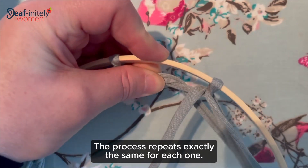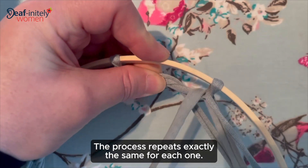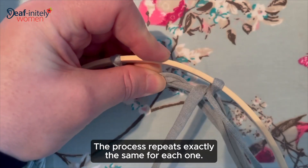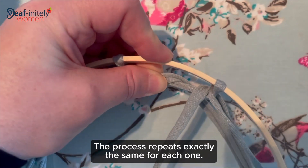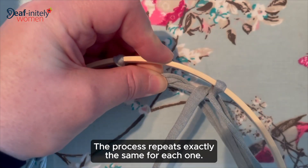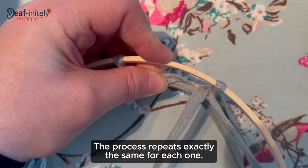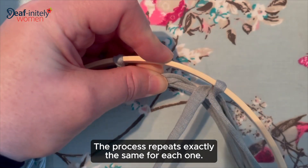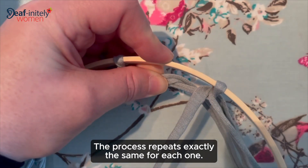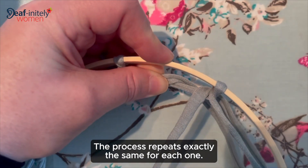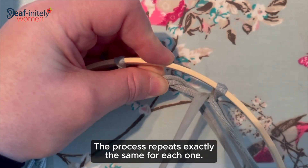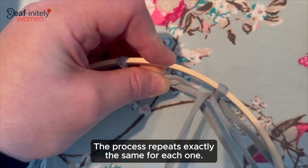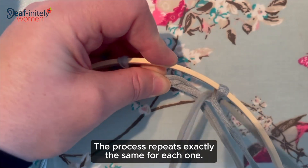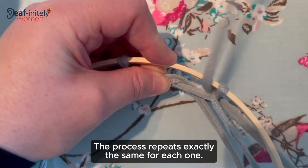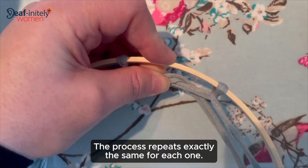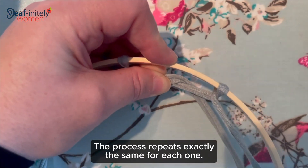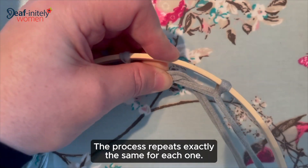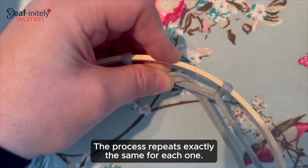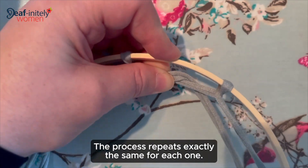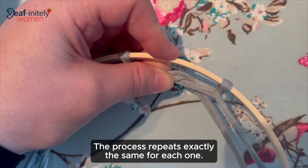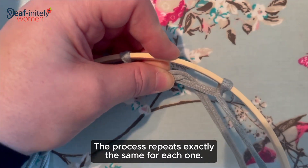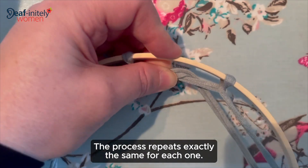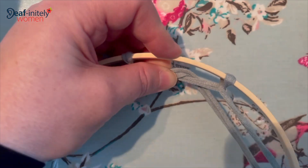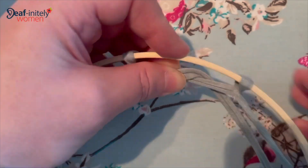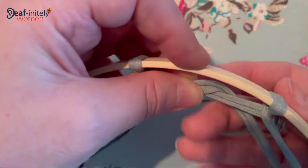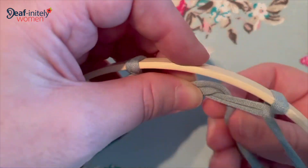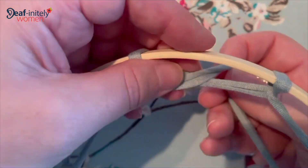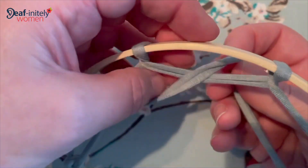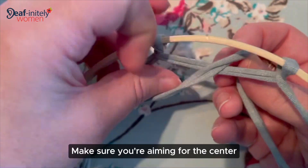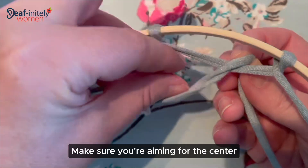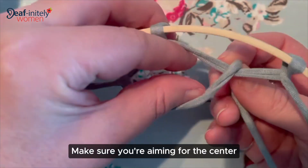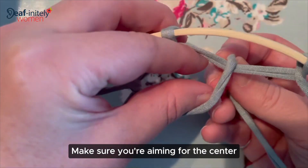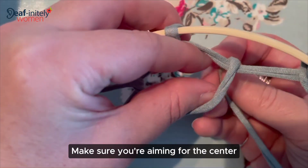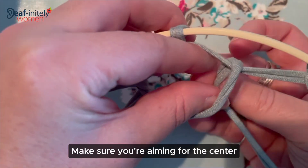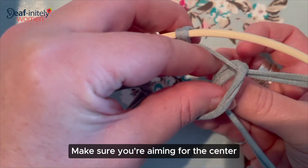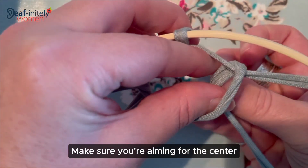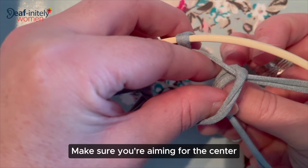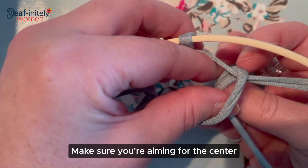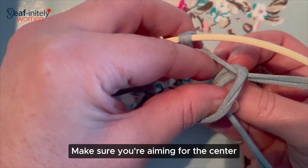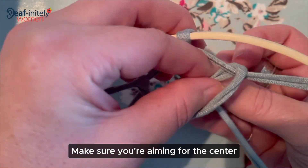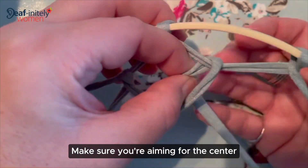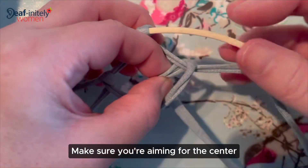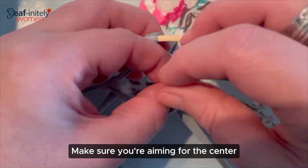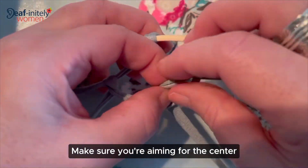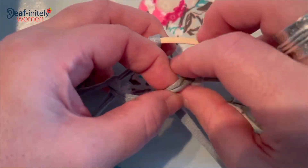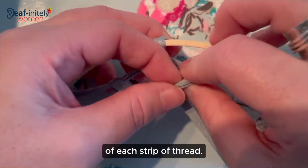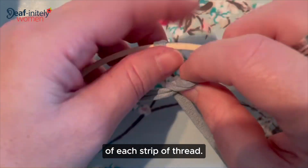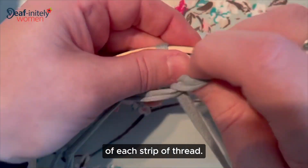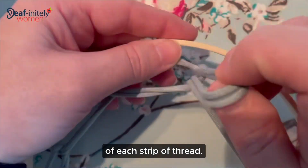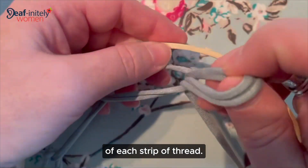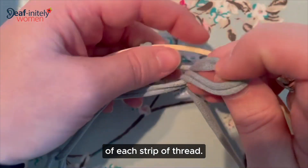process repeats exactly the same for each one. Make sure you're aiming for the centre of each strip of